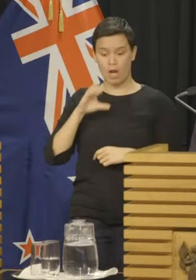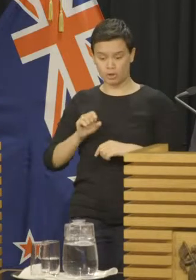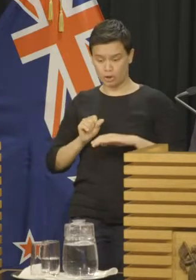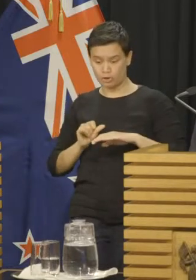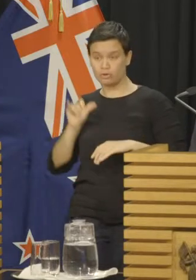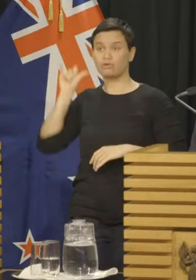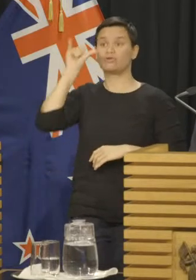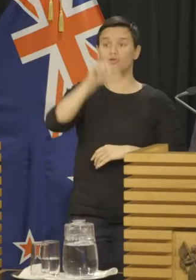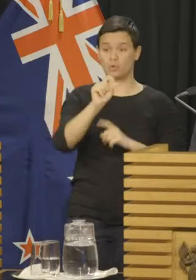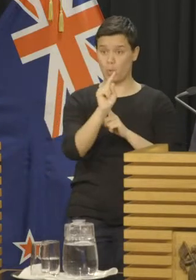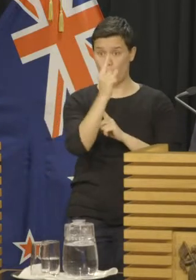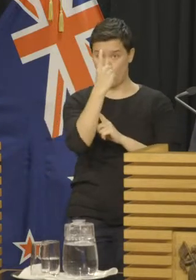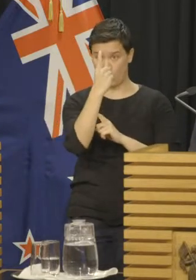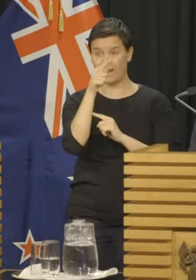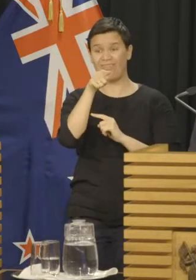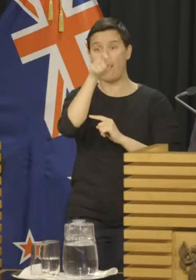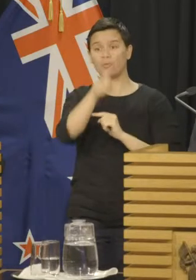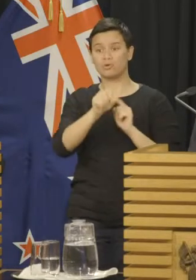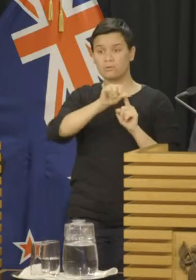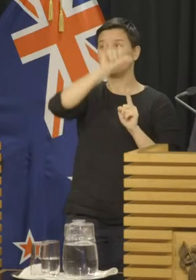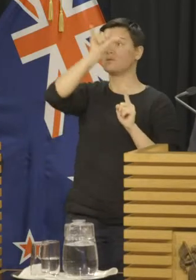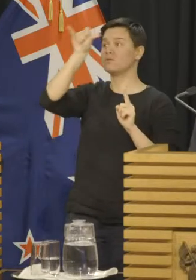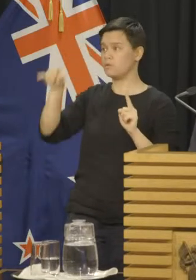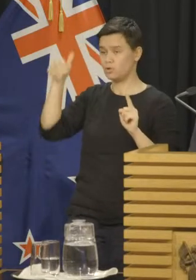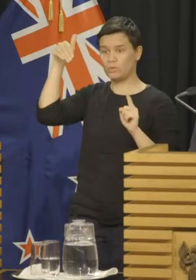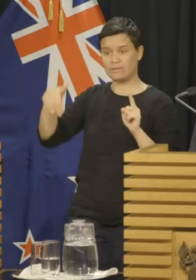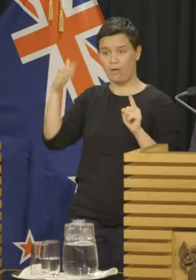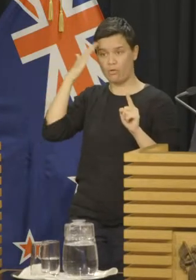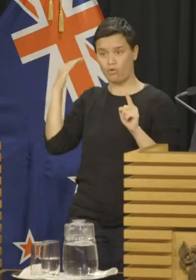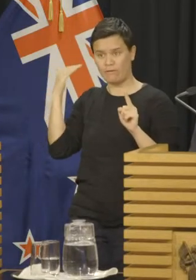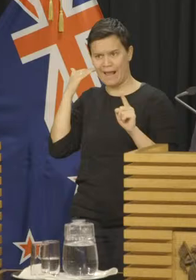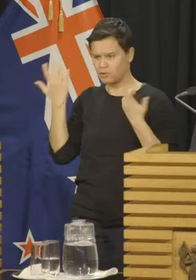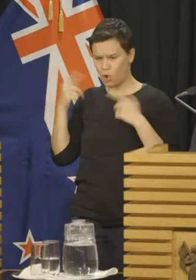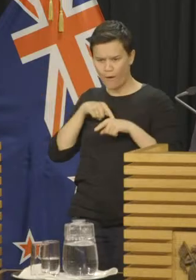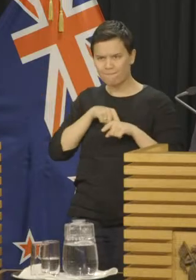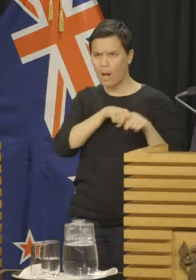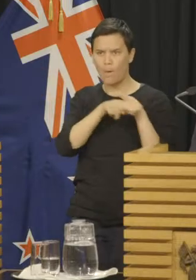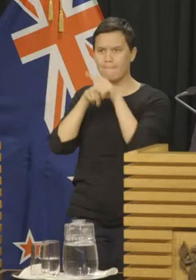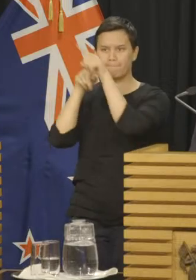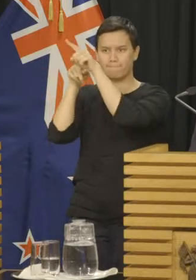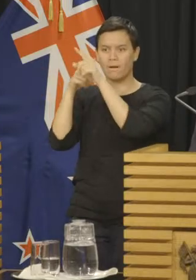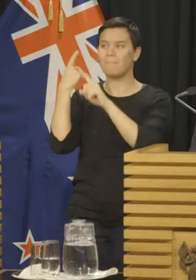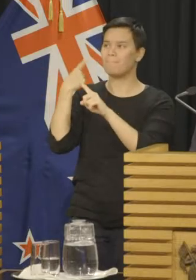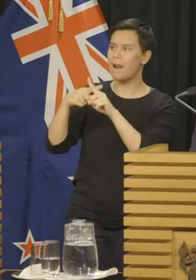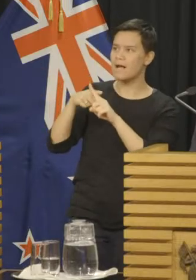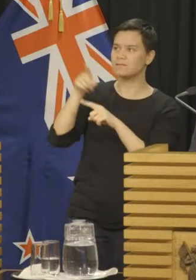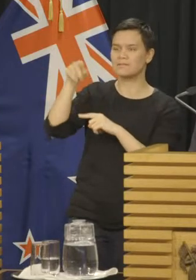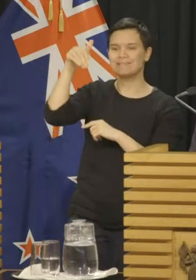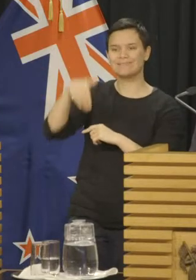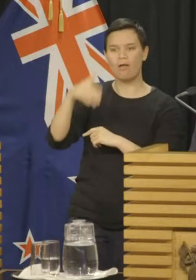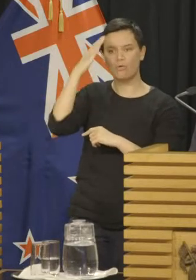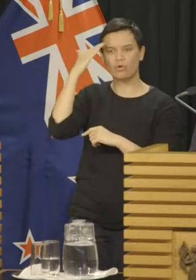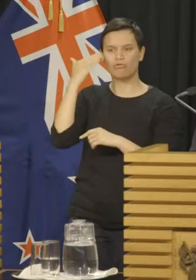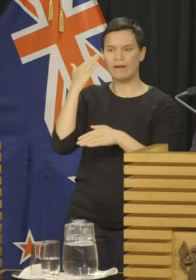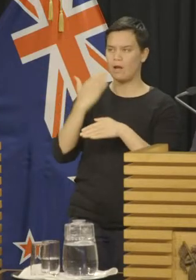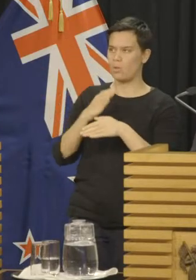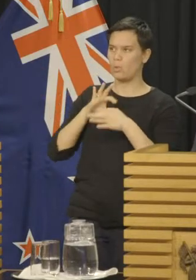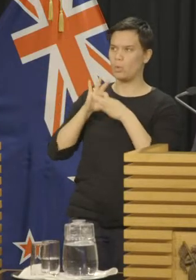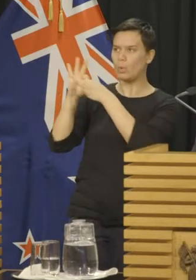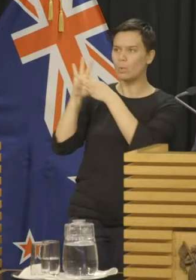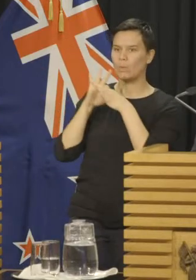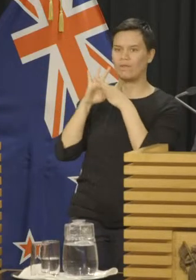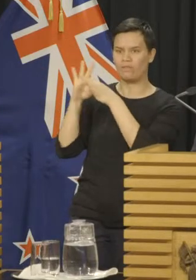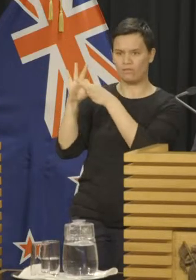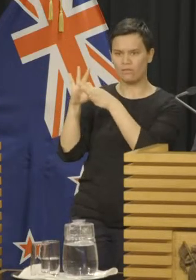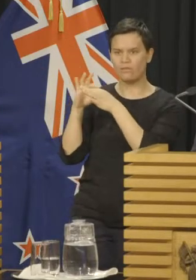We'll do all of the relevant contact tracing at the border, and we're working with South Korea to obtain the information that we need to do